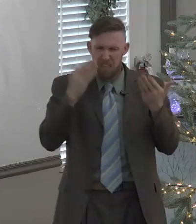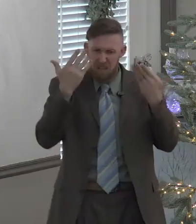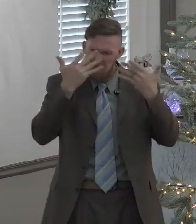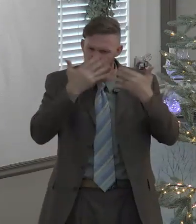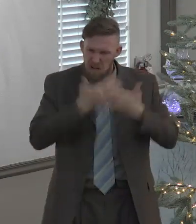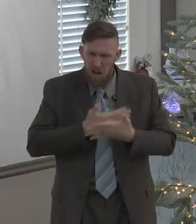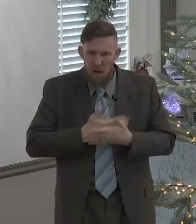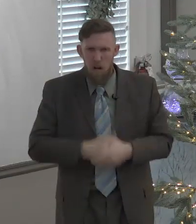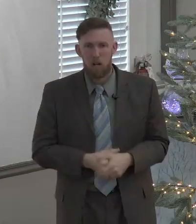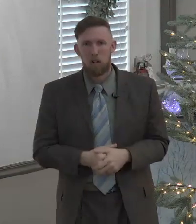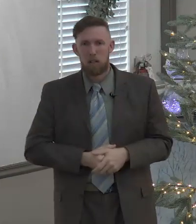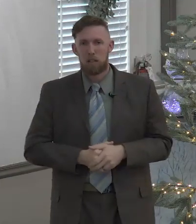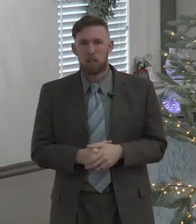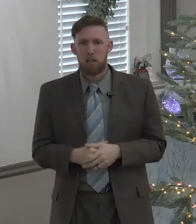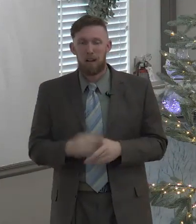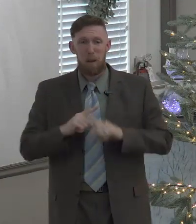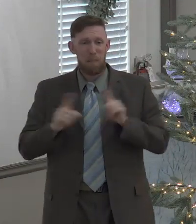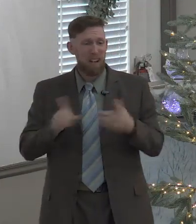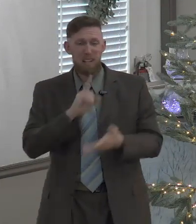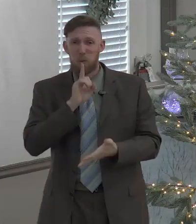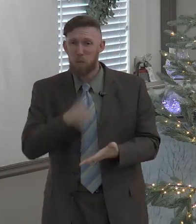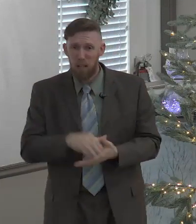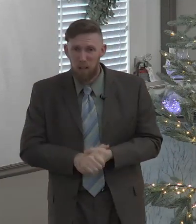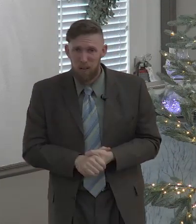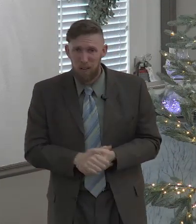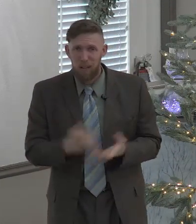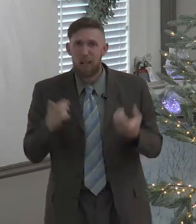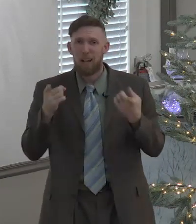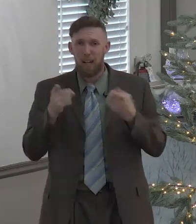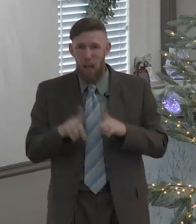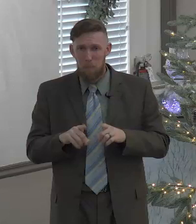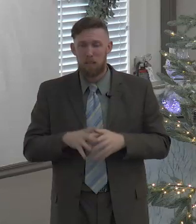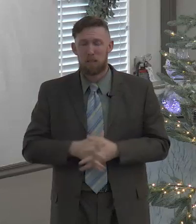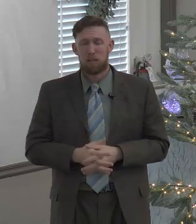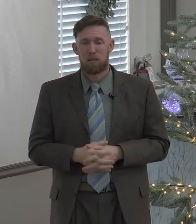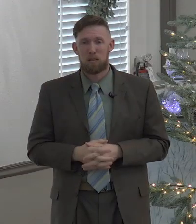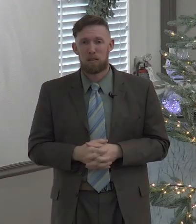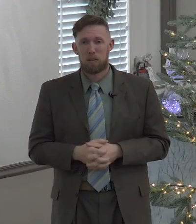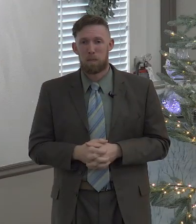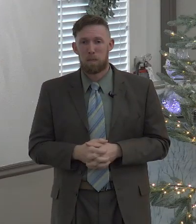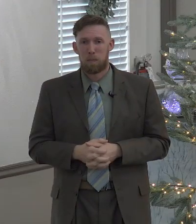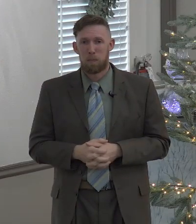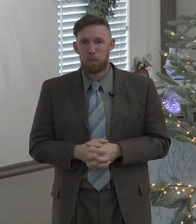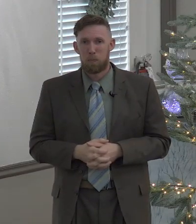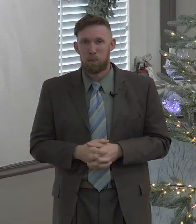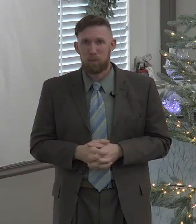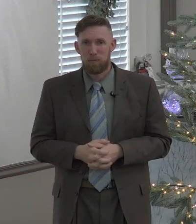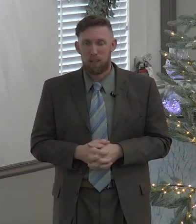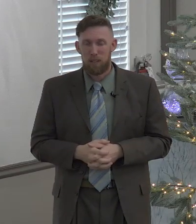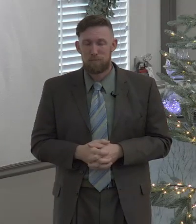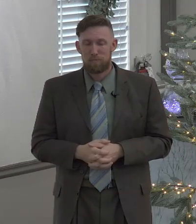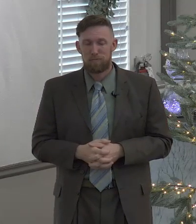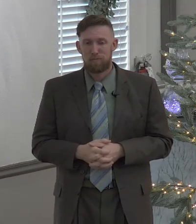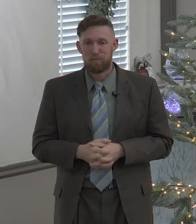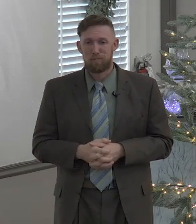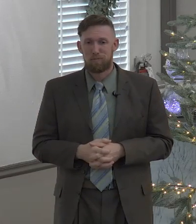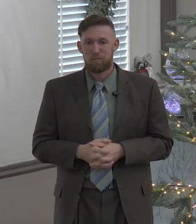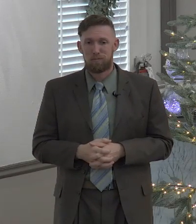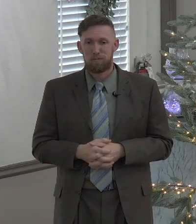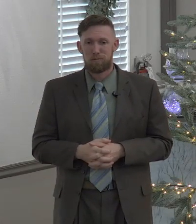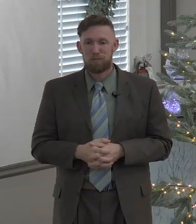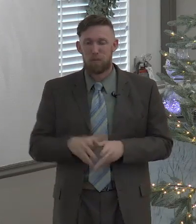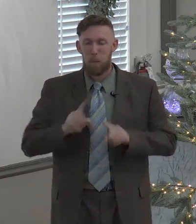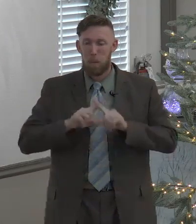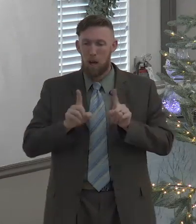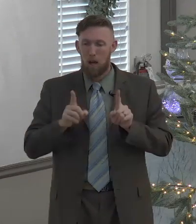don't like thinking about it. We don't talk about it. It's morbid, we say. It's all these kind of things, but it's also a reality. It's also